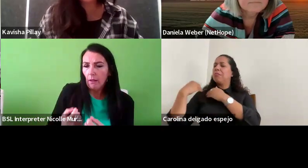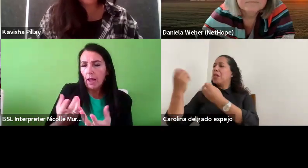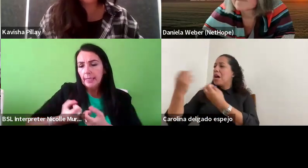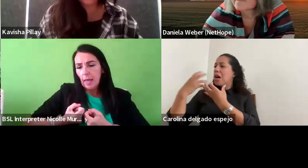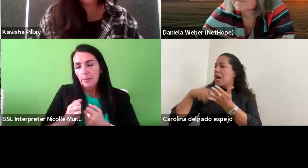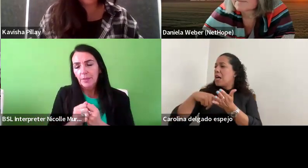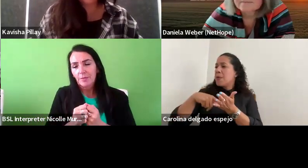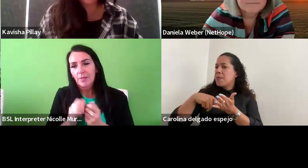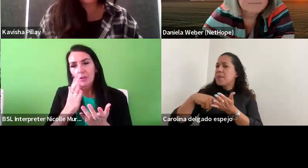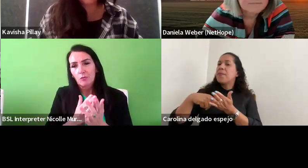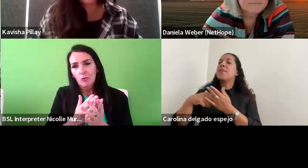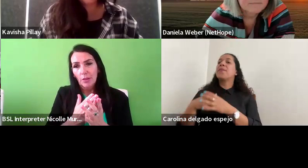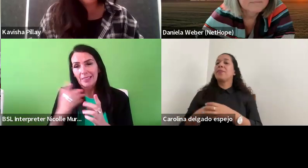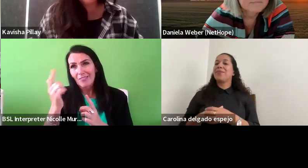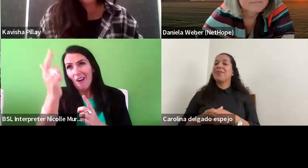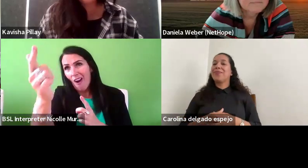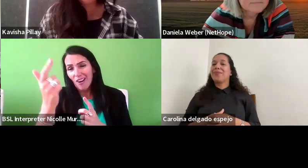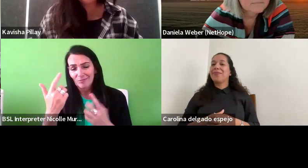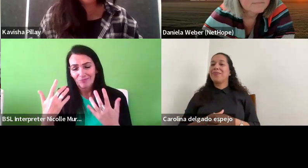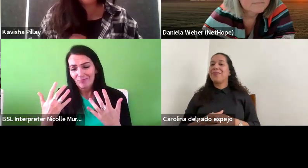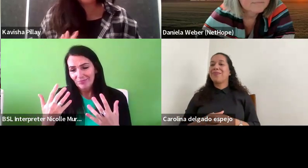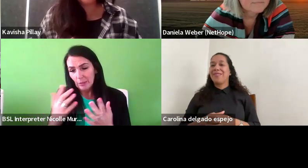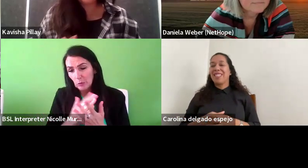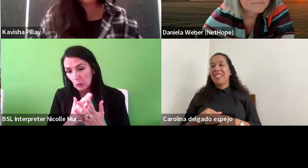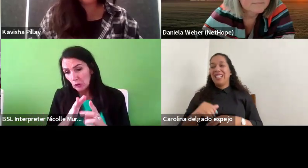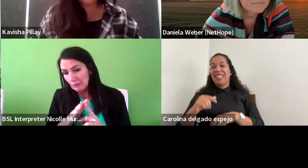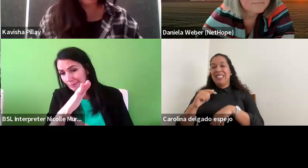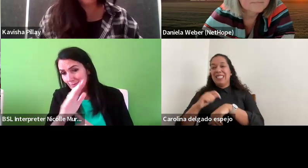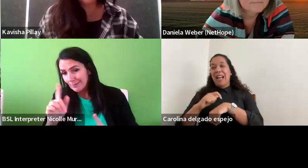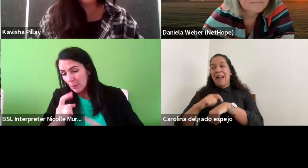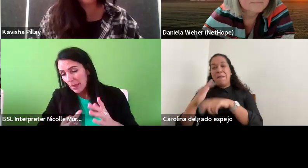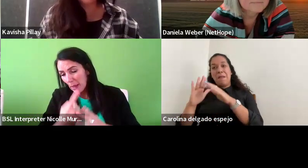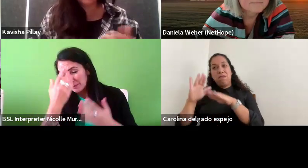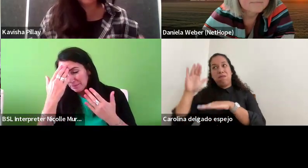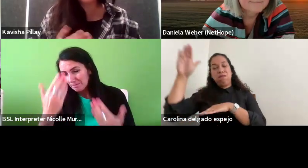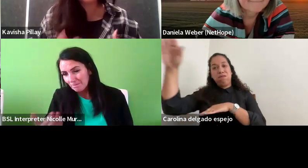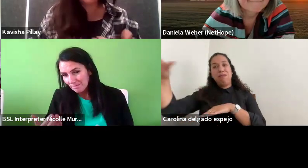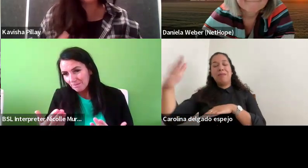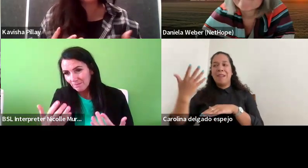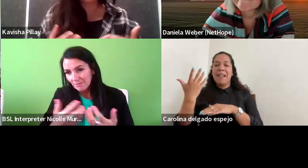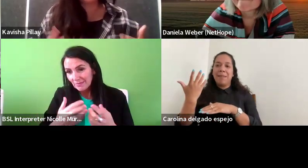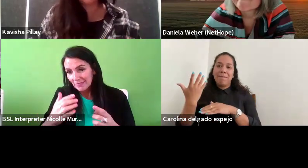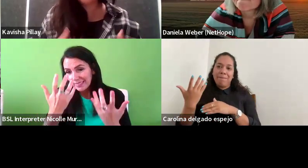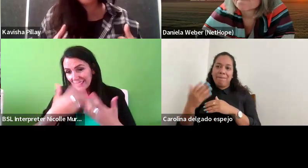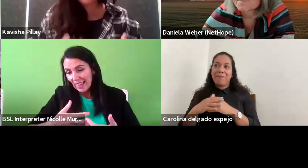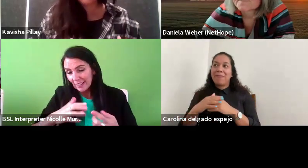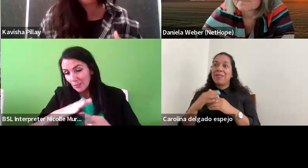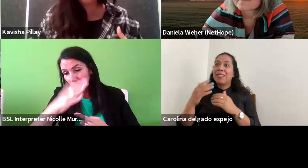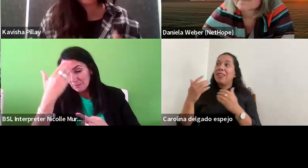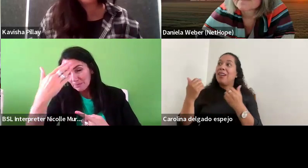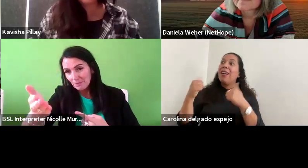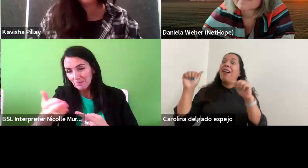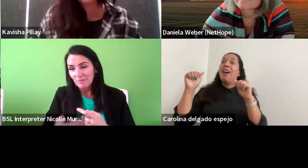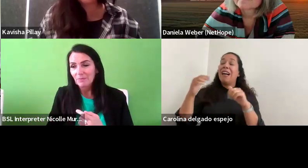have a very, very long way to go. We're not sure how this journey is going to play out in terms of how technology is going to develop,